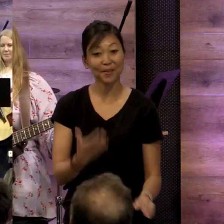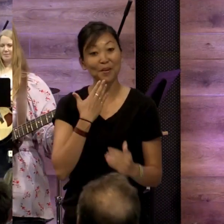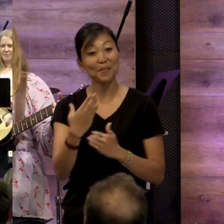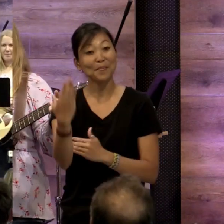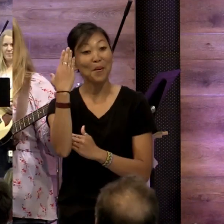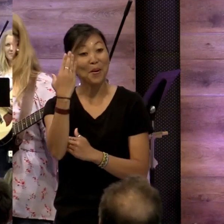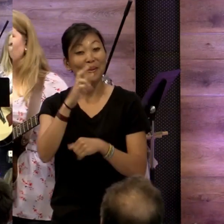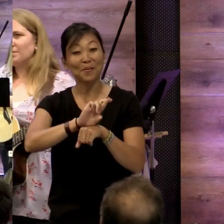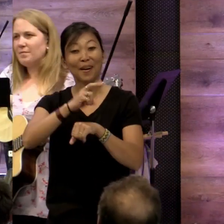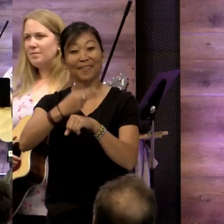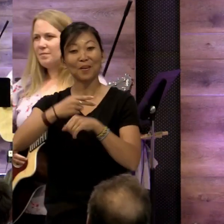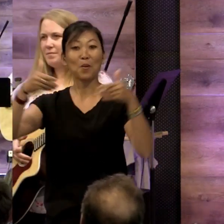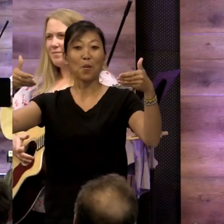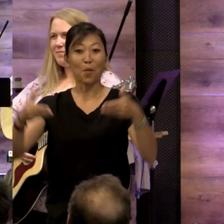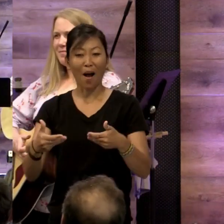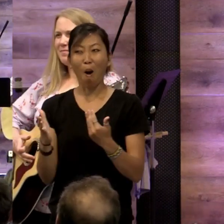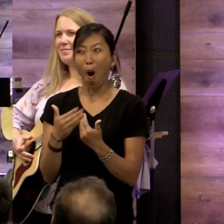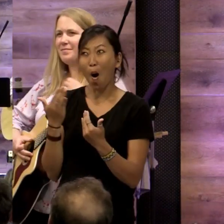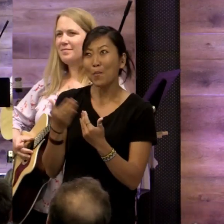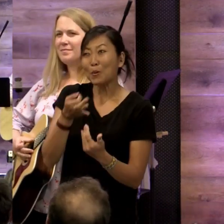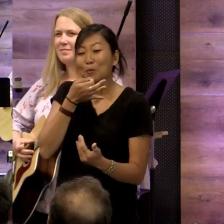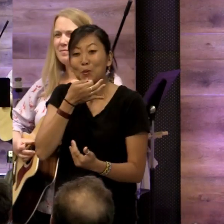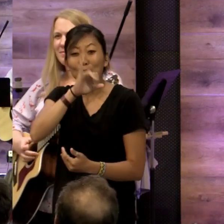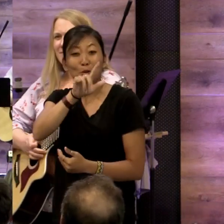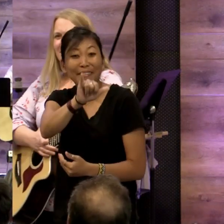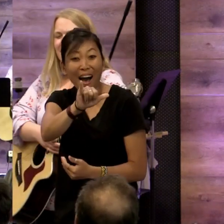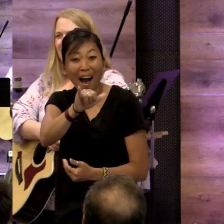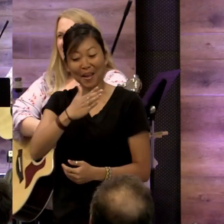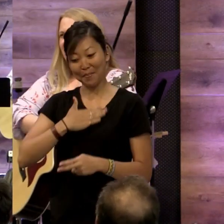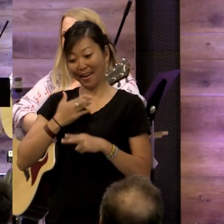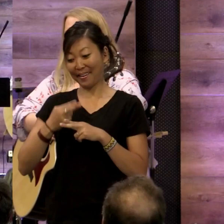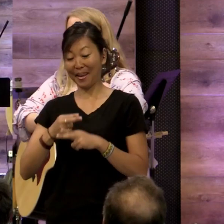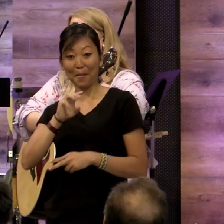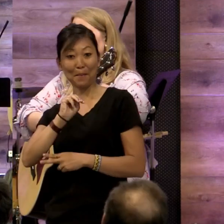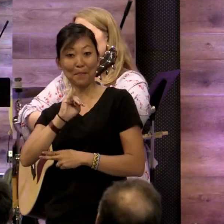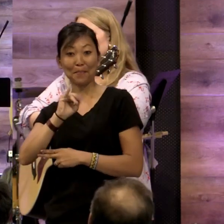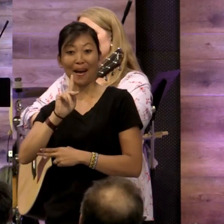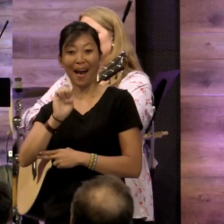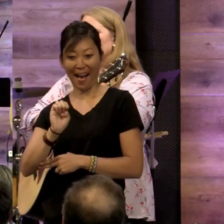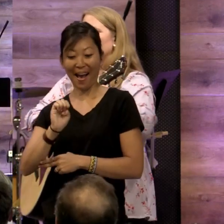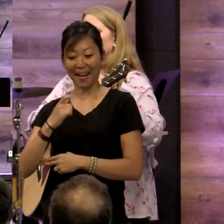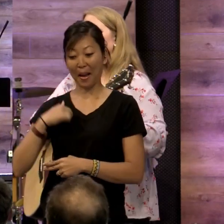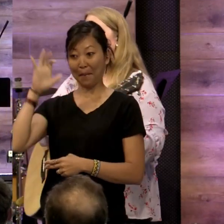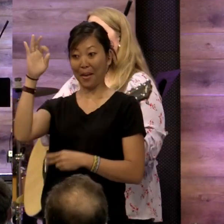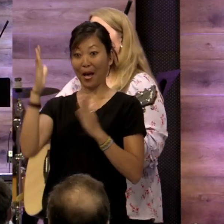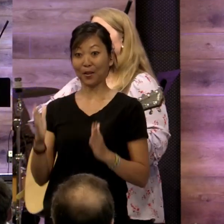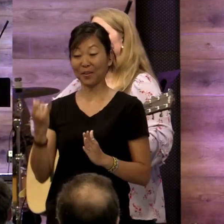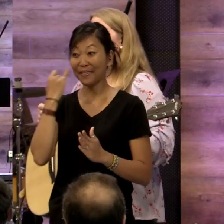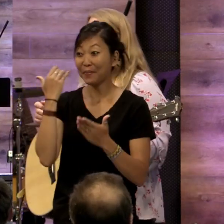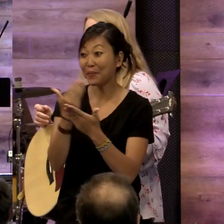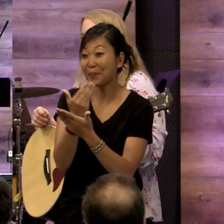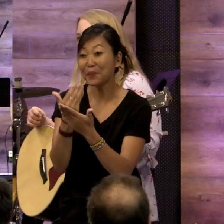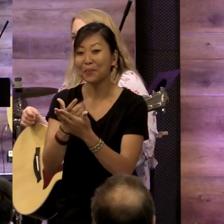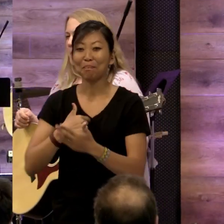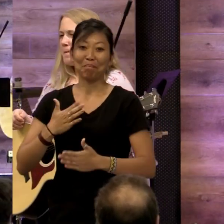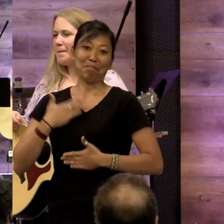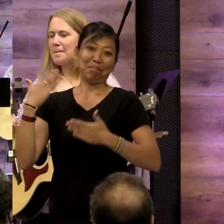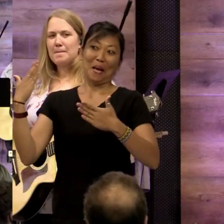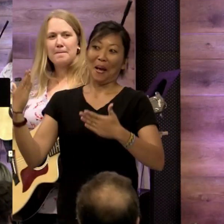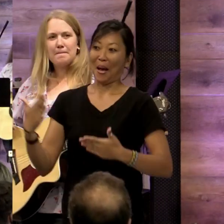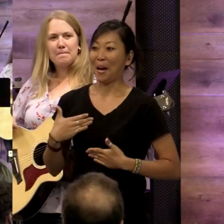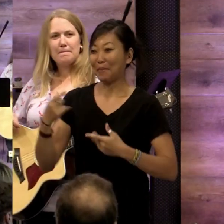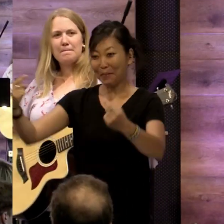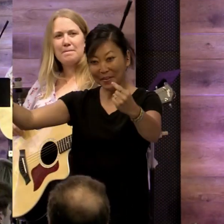Good morning. Welcome to Almost July. My name is Mike. I'm one of the pastors here. If you're new to Rock Hill, I'm really glad that you're